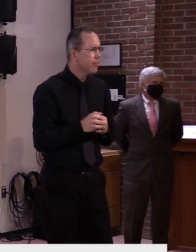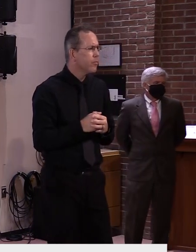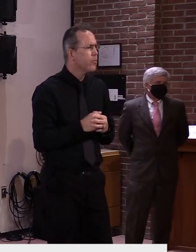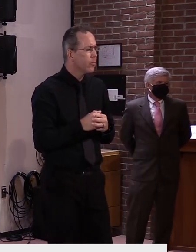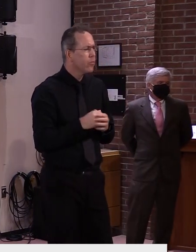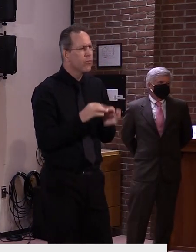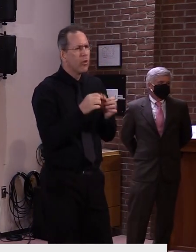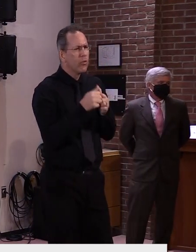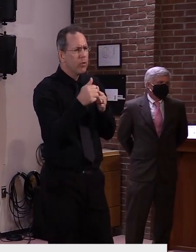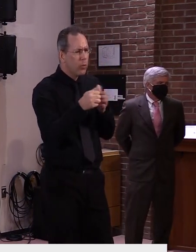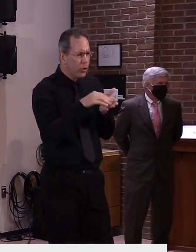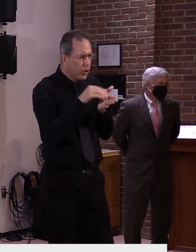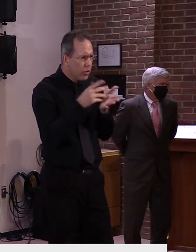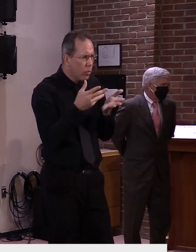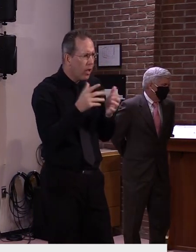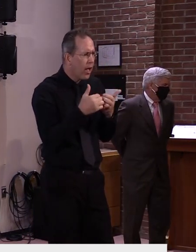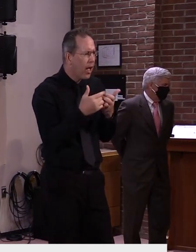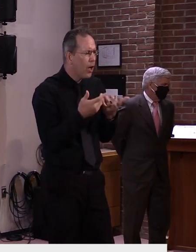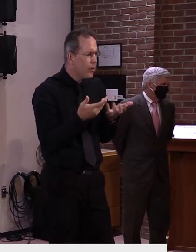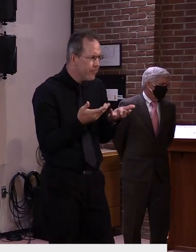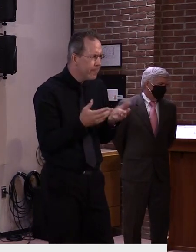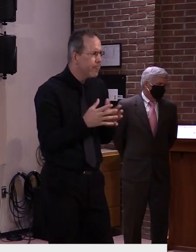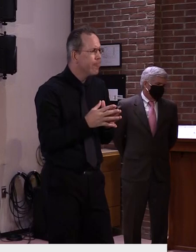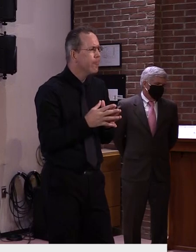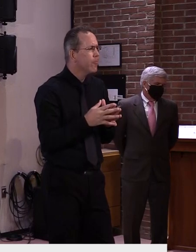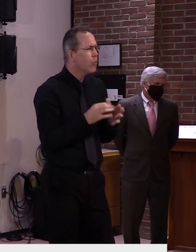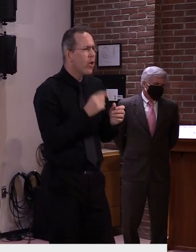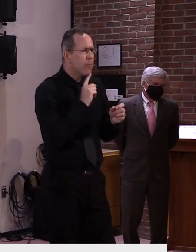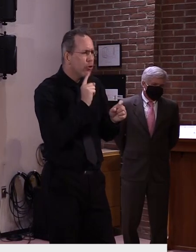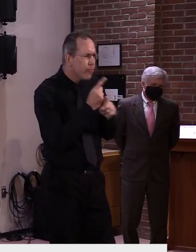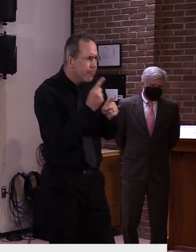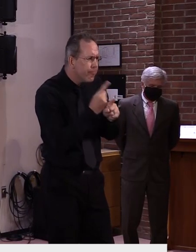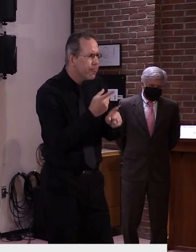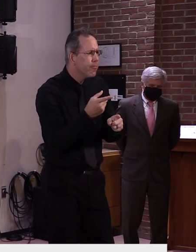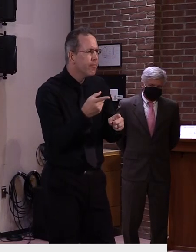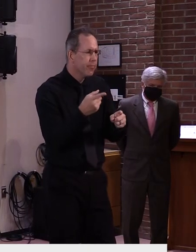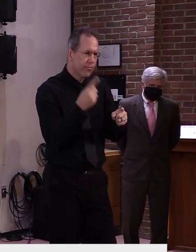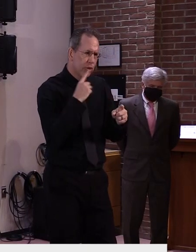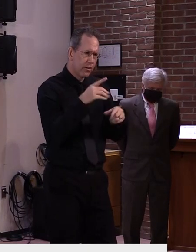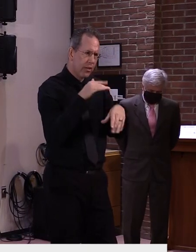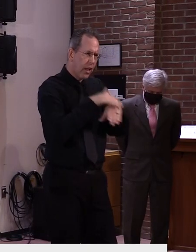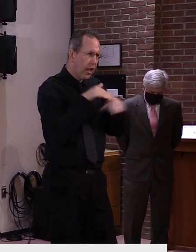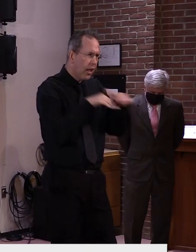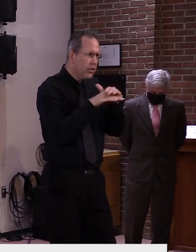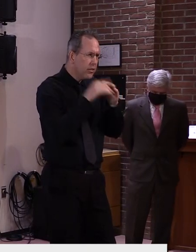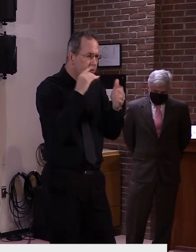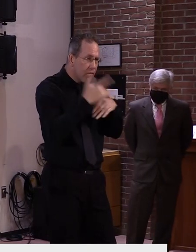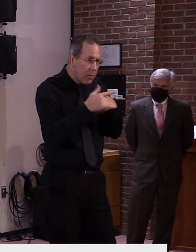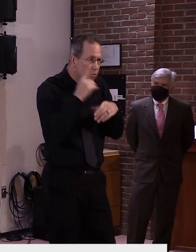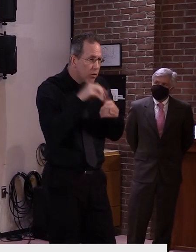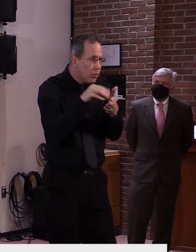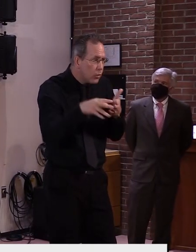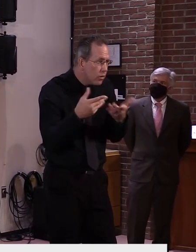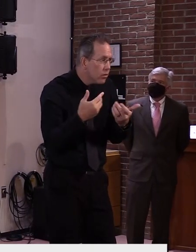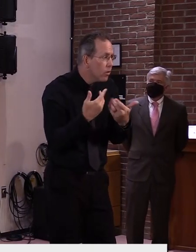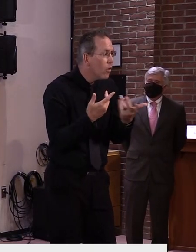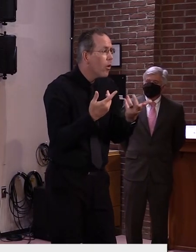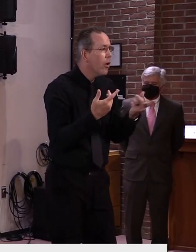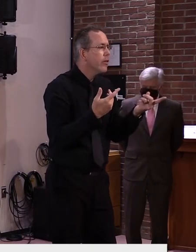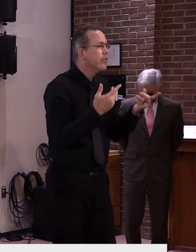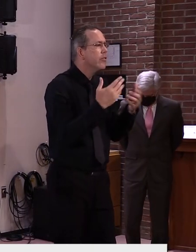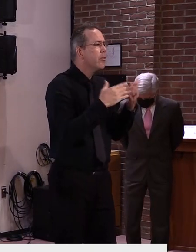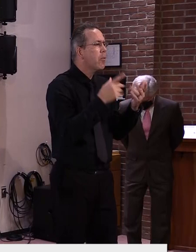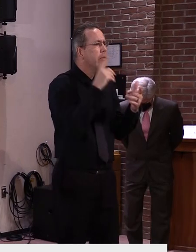sure that the online option is available to all kids? We all know that some teachers have said that, you know, kids have just fallen through the cracks,